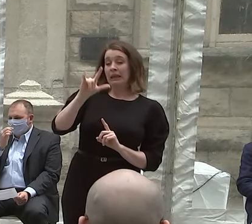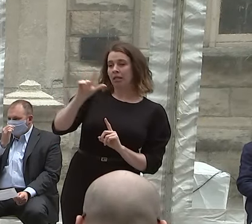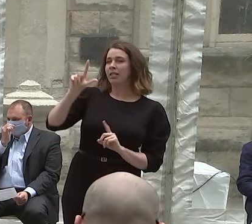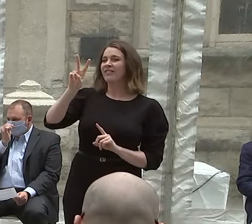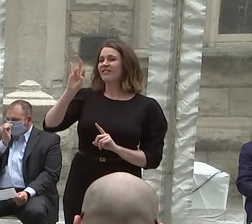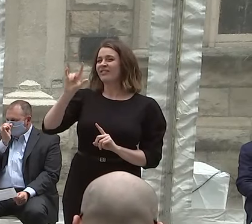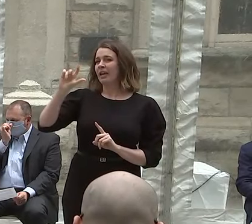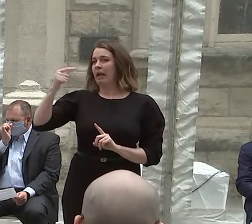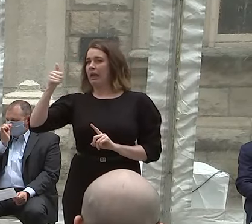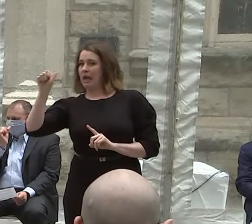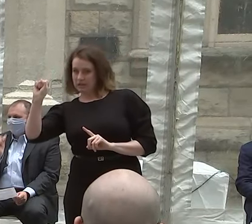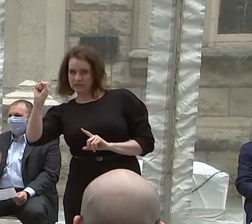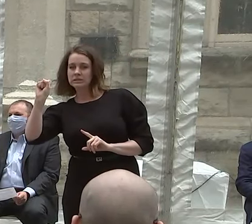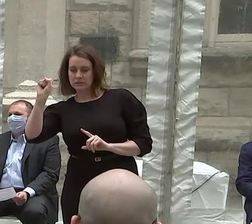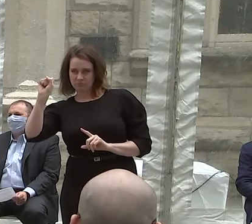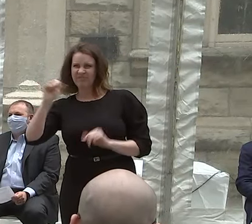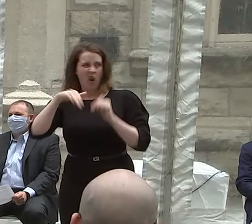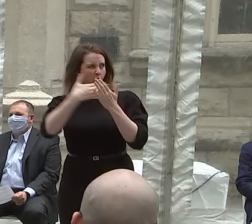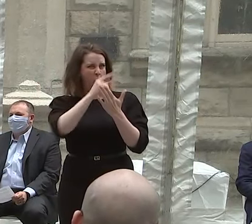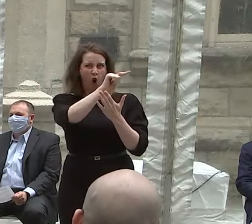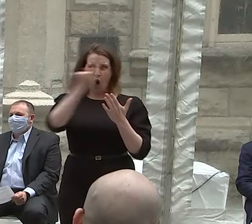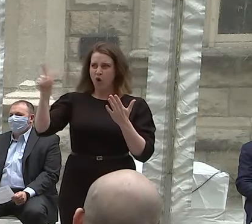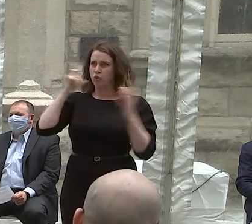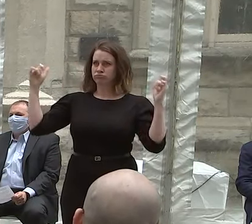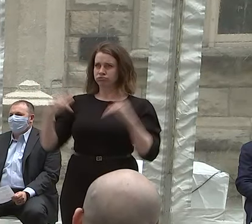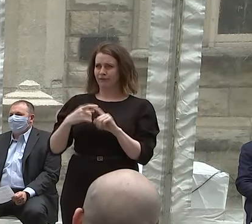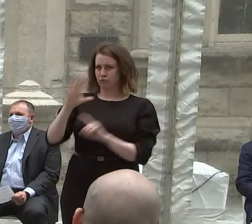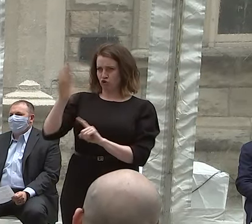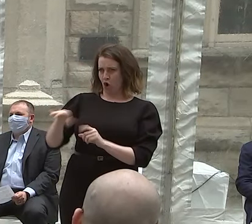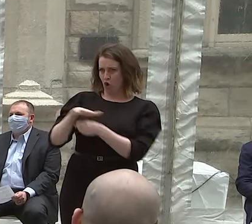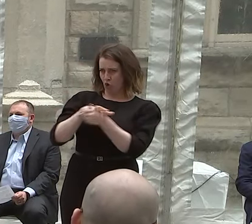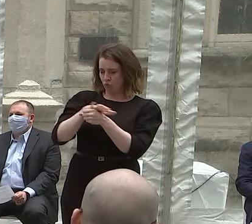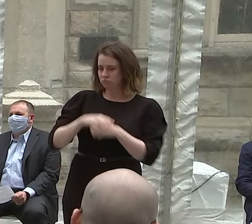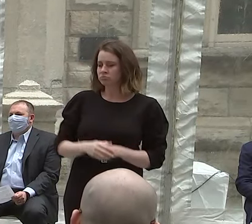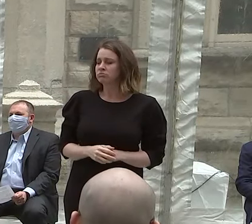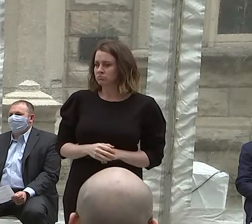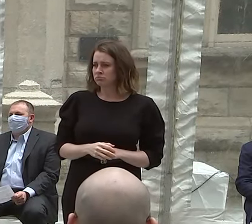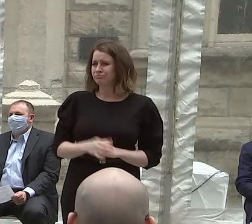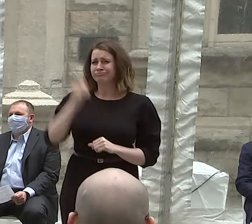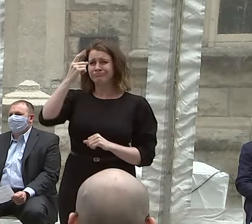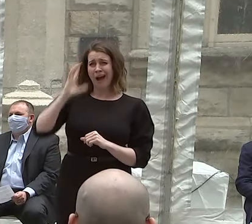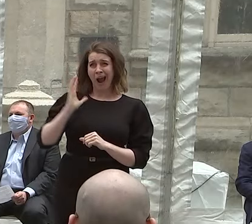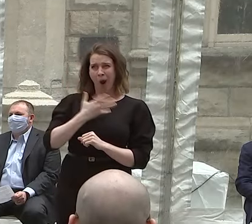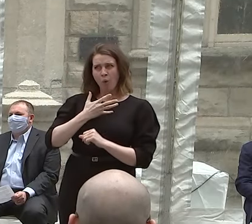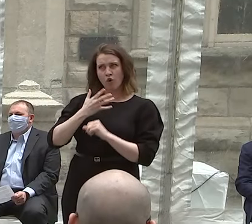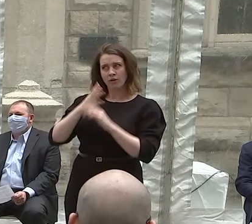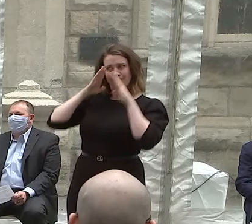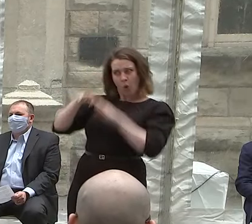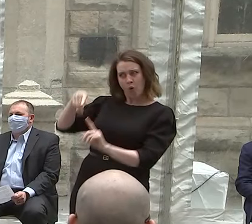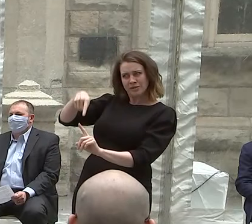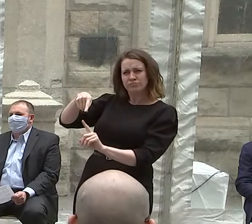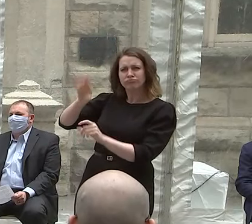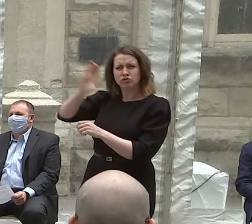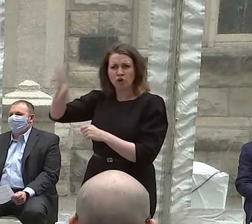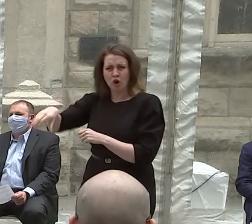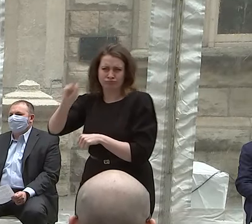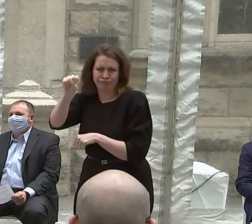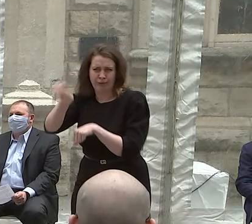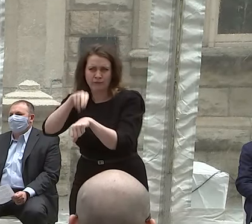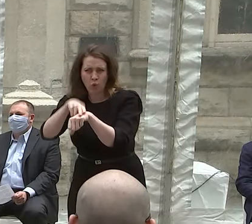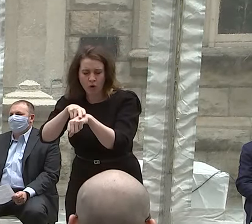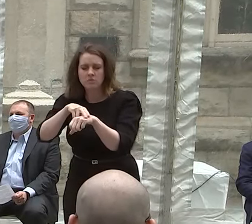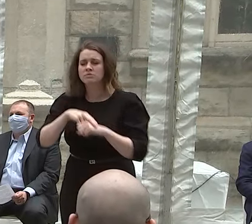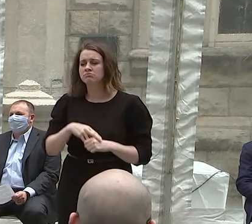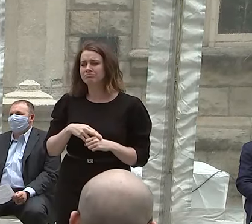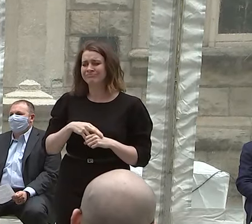Alderman in Chicago. While we obviously need to be focused on Chicago, I think we all know and believe that